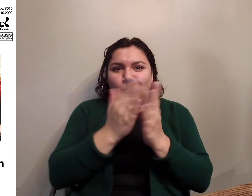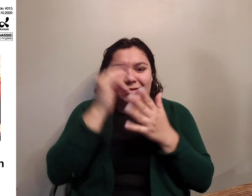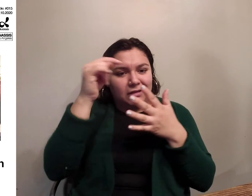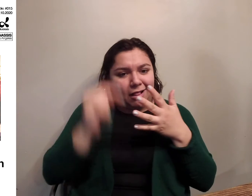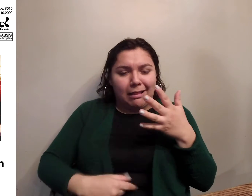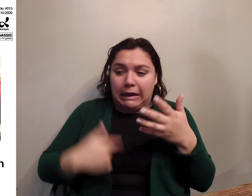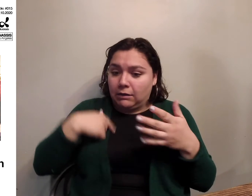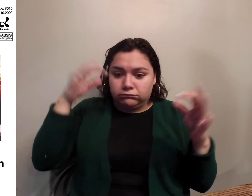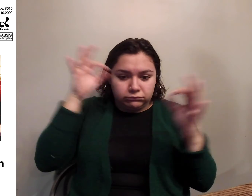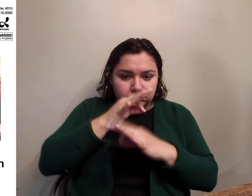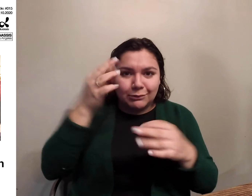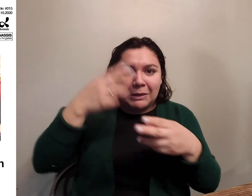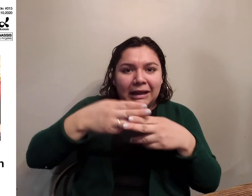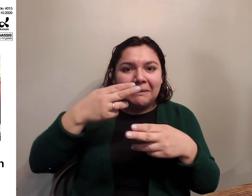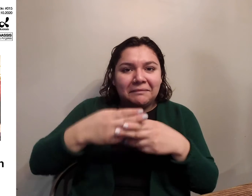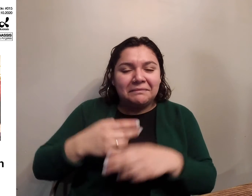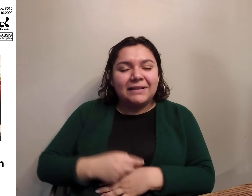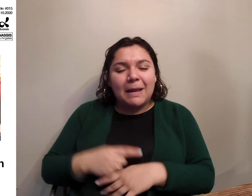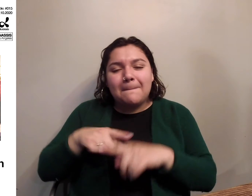It's inspiring.